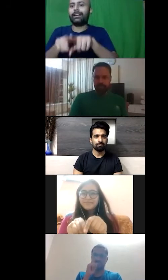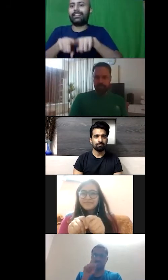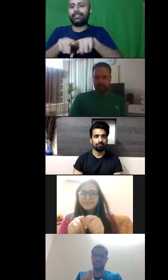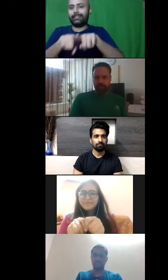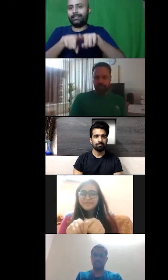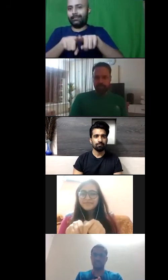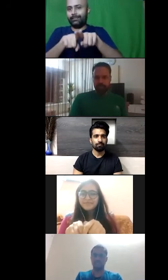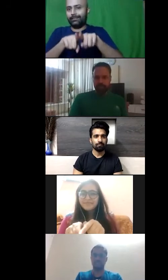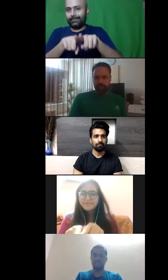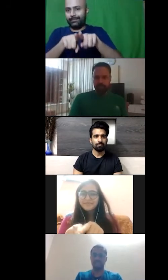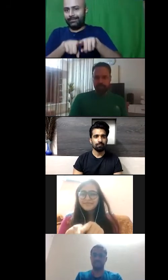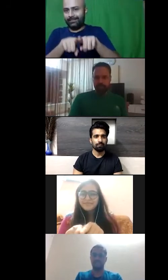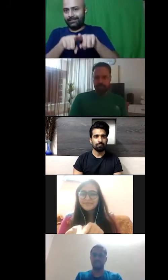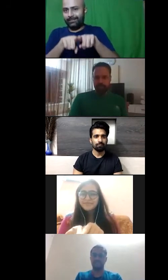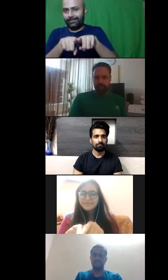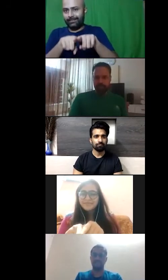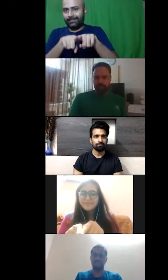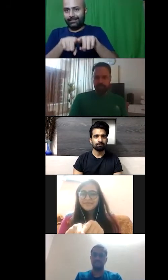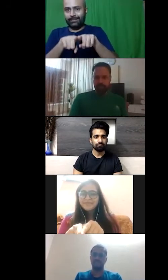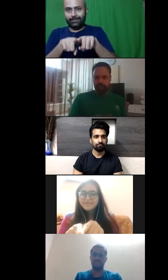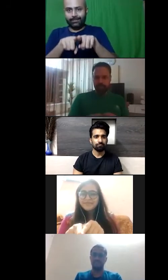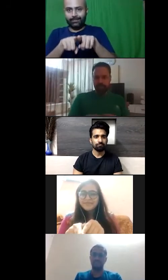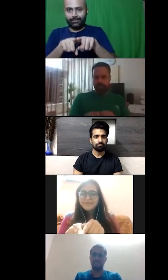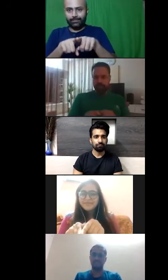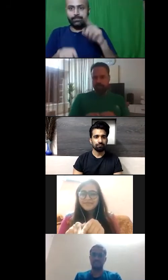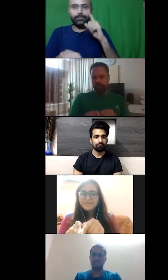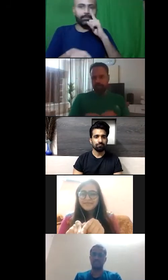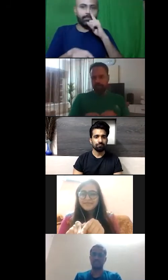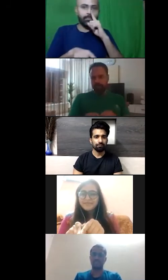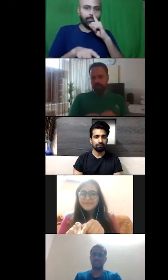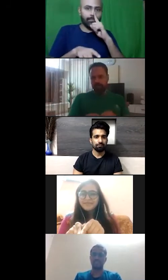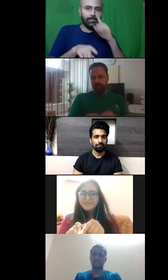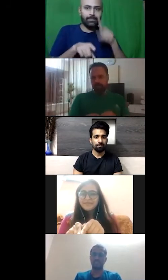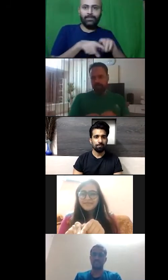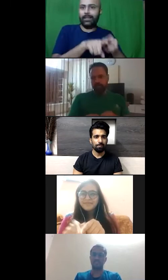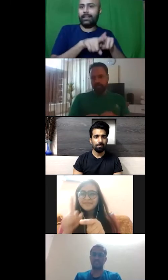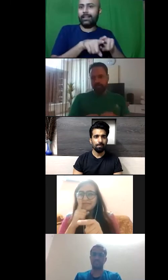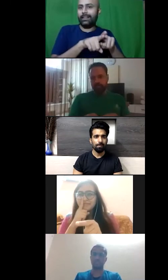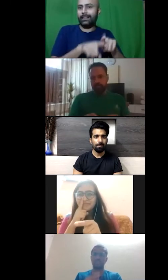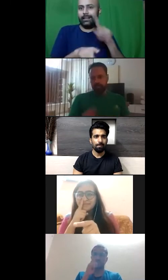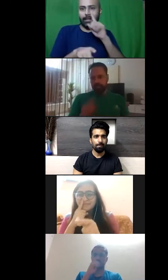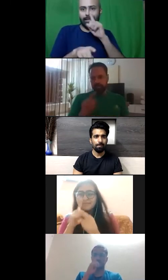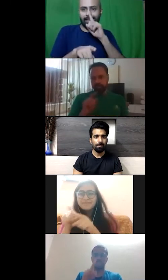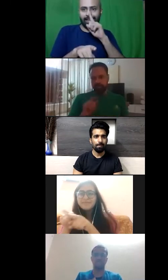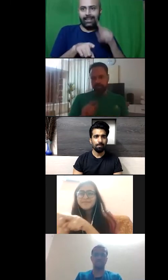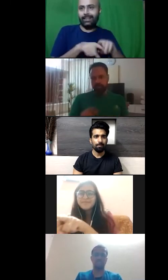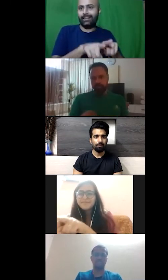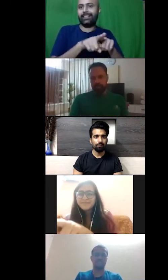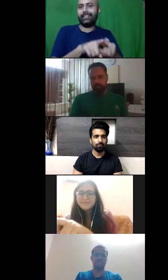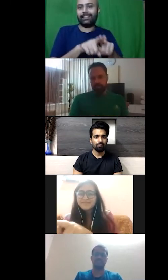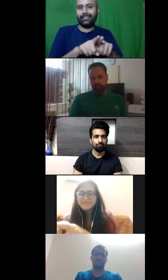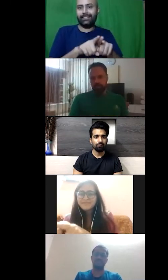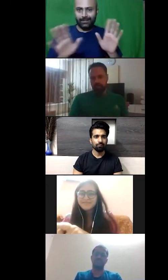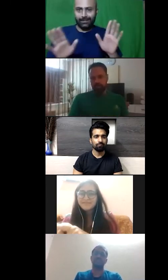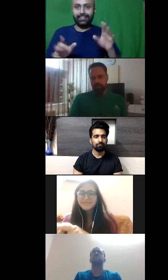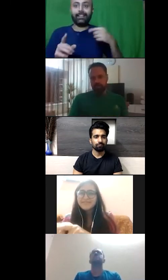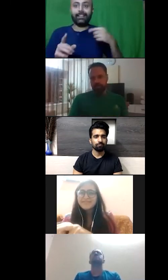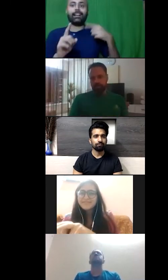So for boyfriend, boy, and we will sign like this way in a relation for boyfriend. For